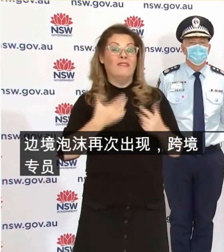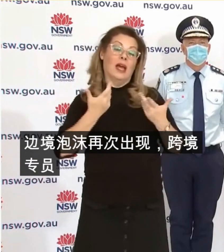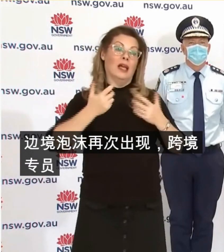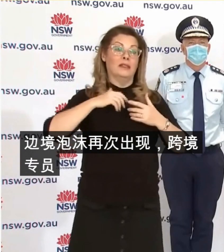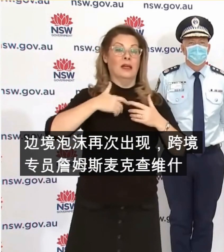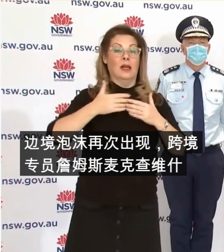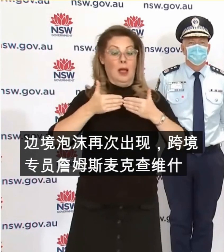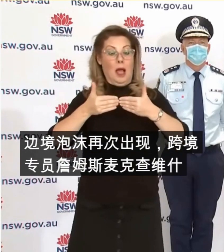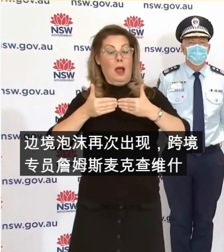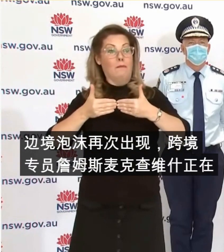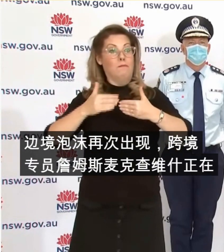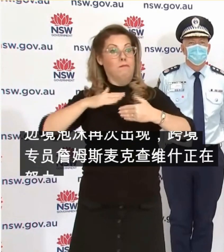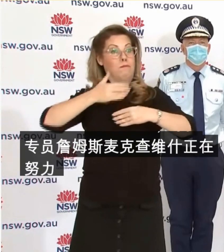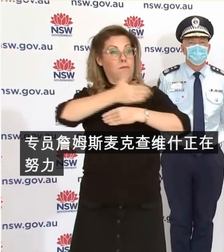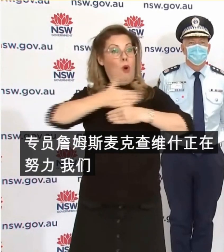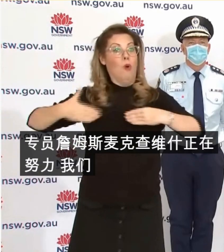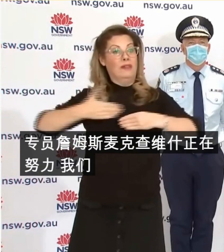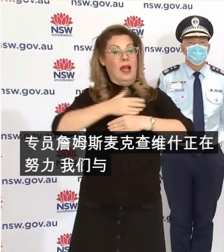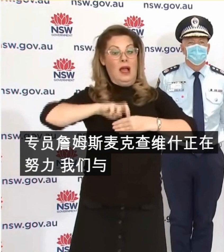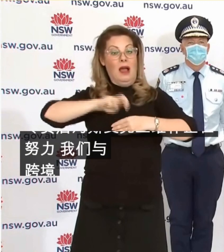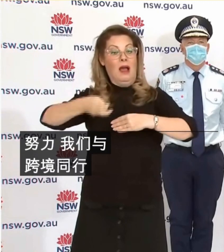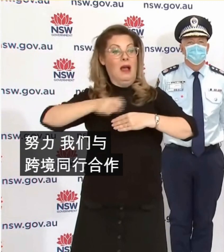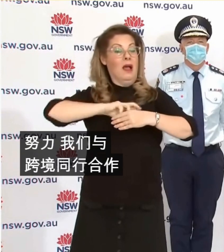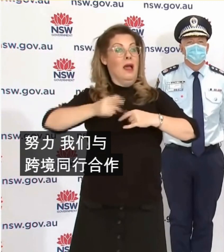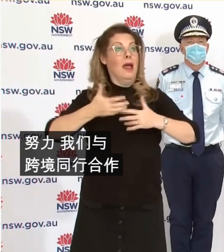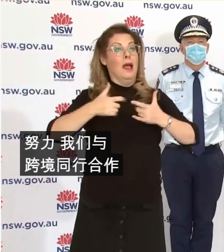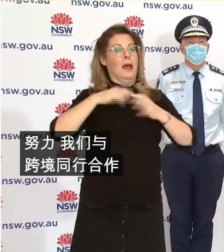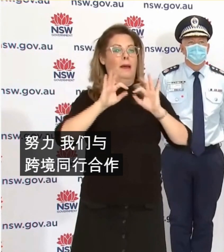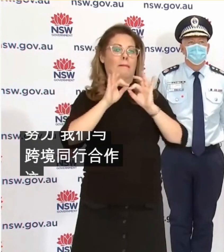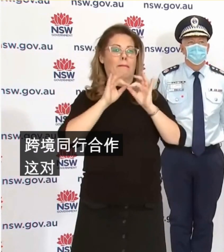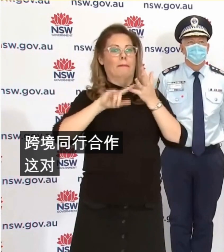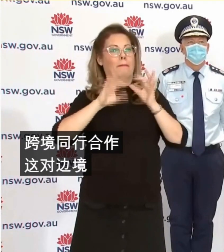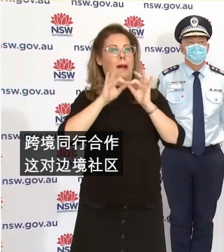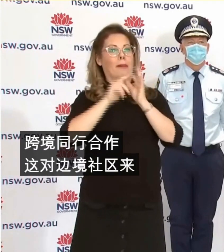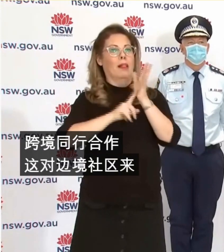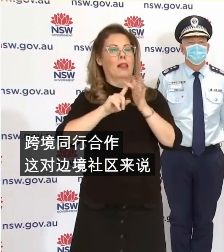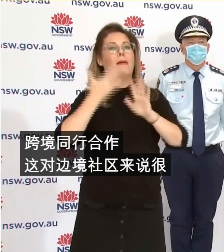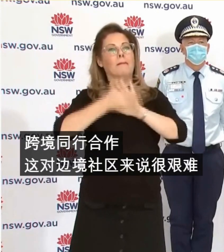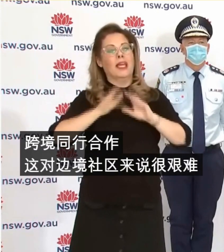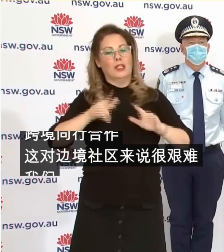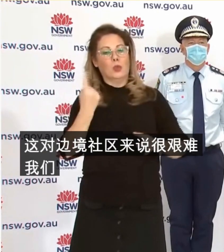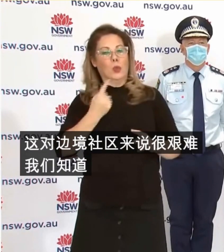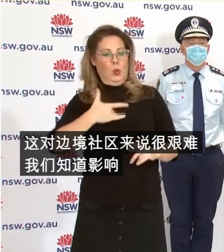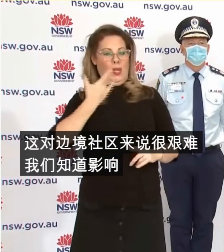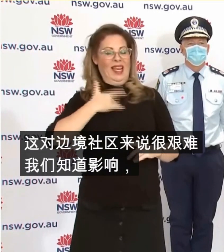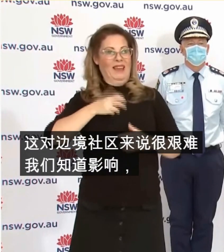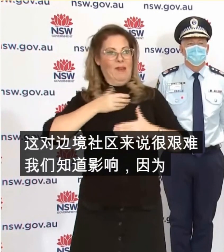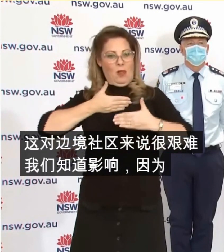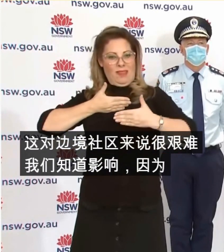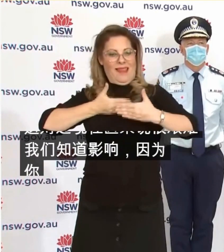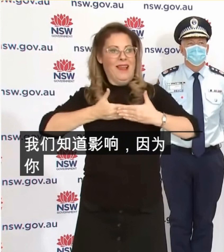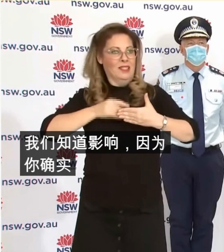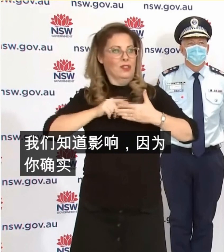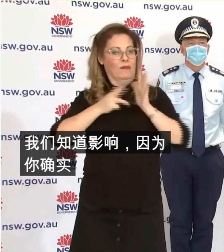the Cross-Border Commissioner, James McTavish, is working towards that. We work with our counterparts across the borders. This is tough for border communities. We